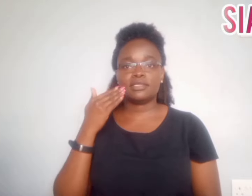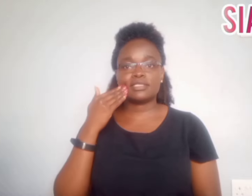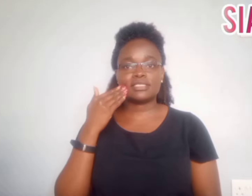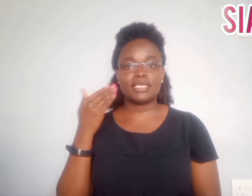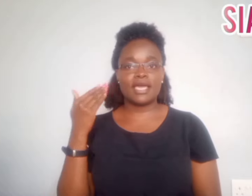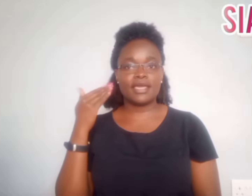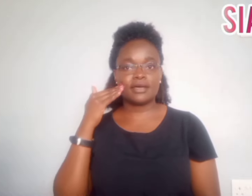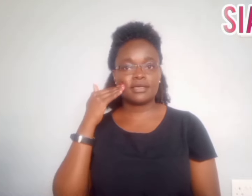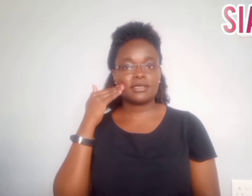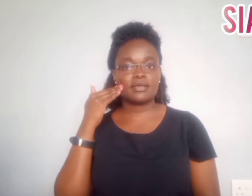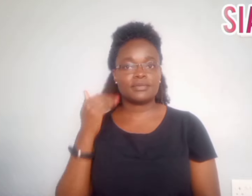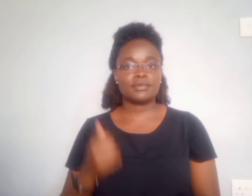Siaya.